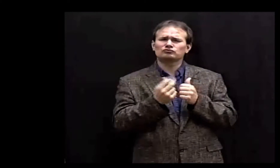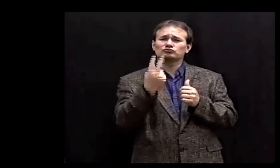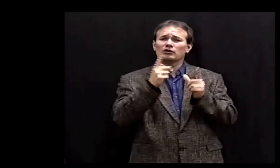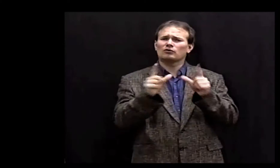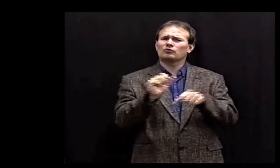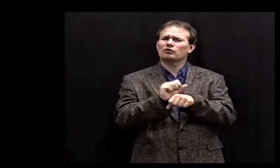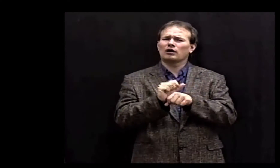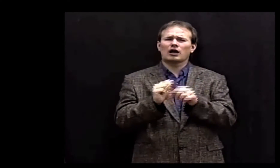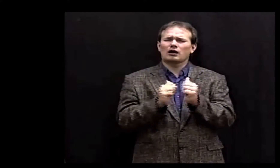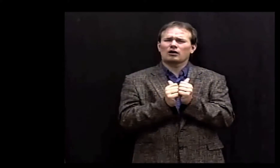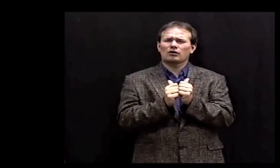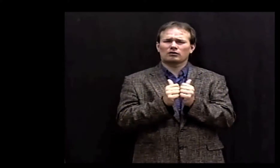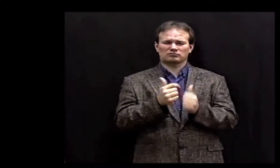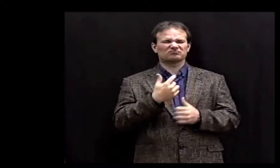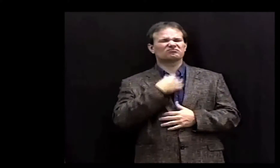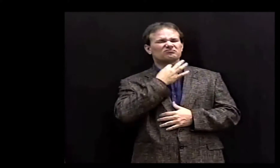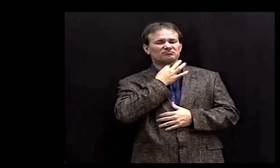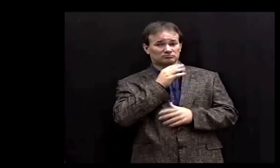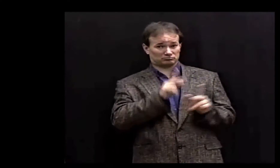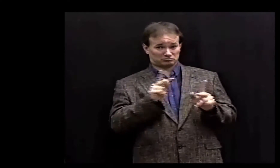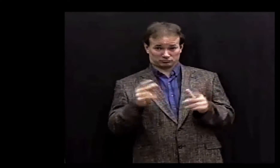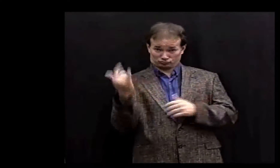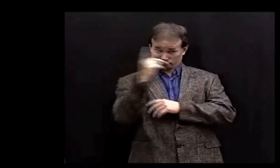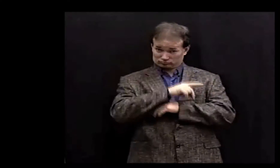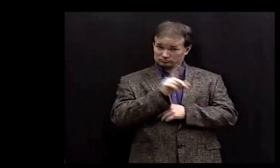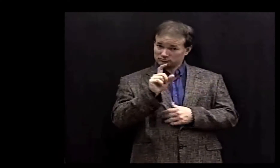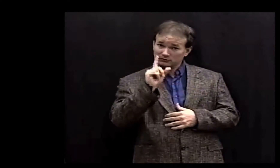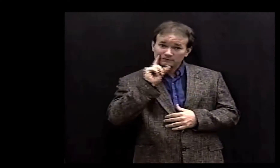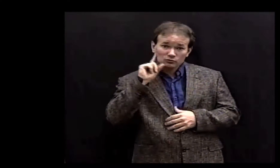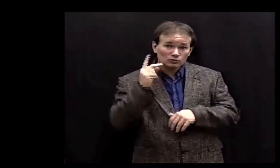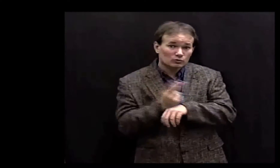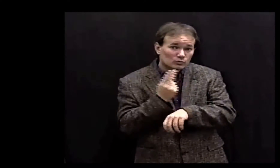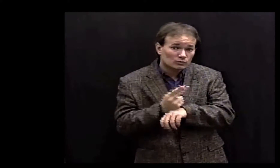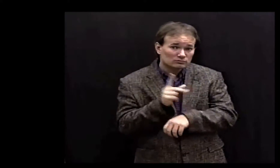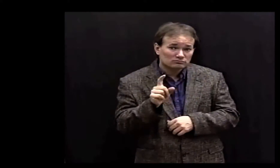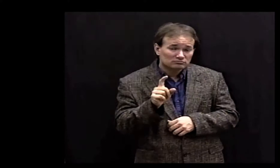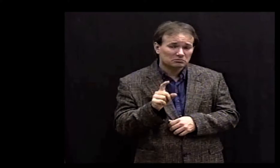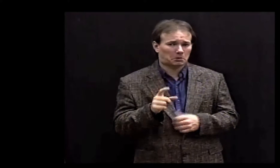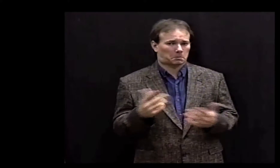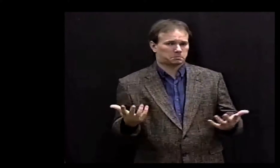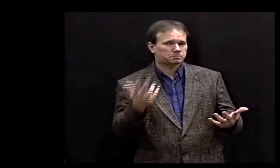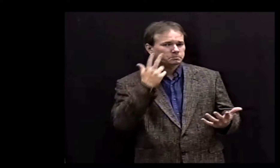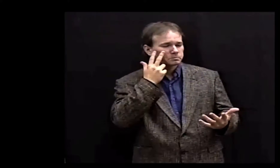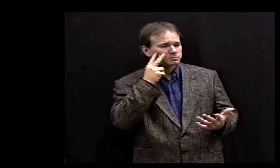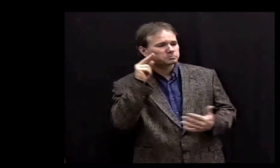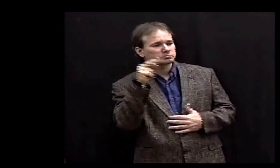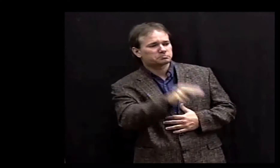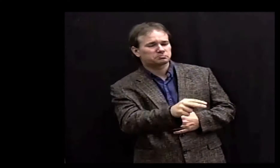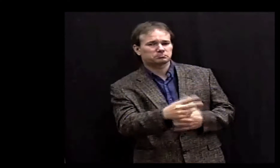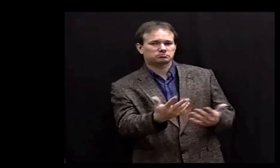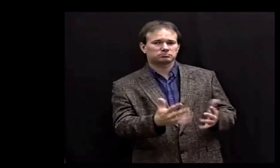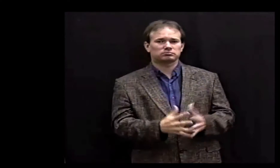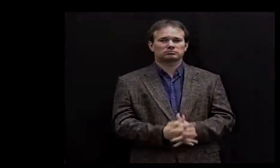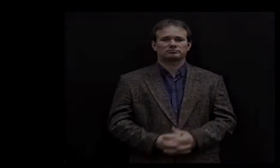groups use bilingualism in their everyday lives. Let's watch and find out how deaf people use bilingualism on a daily basis.